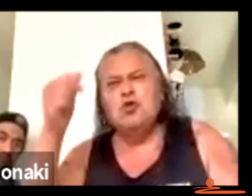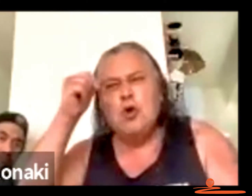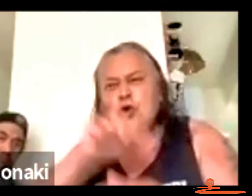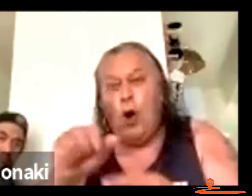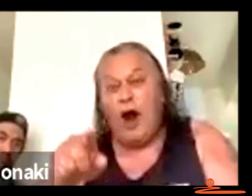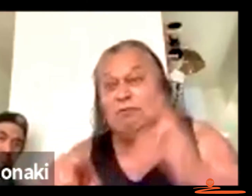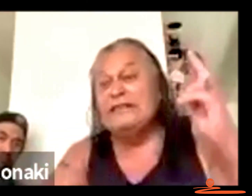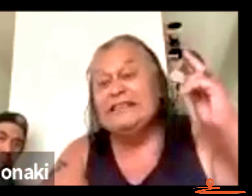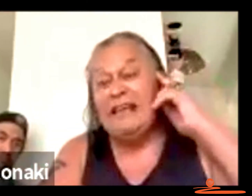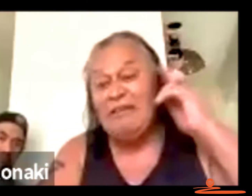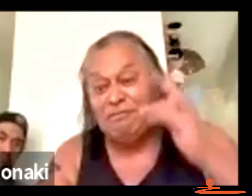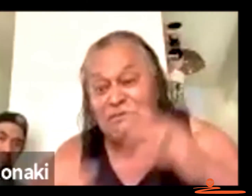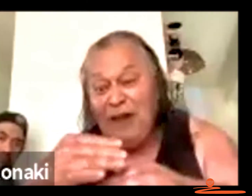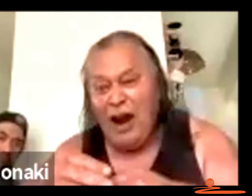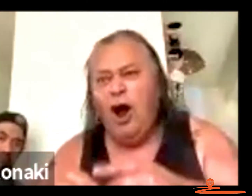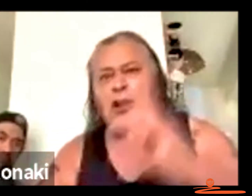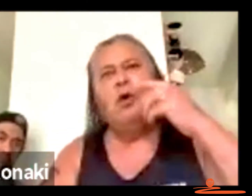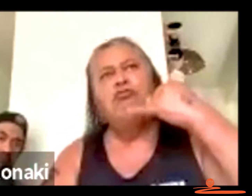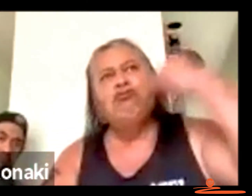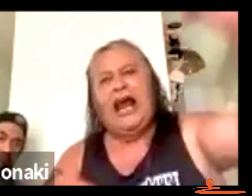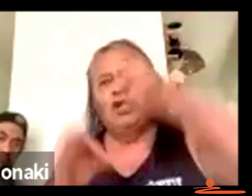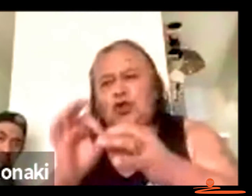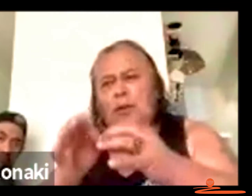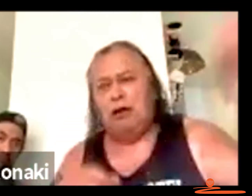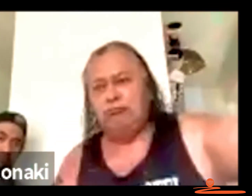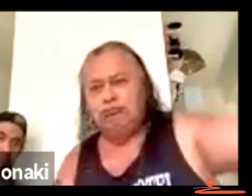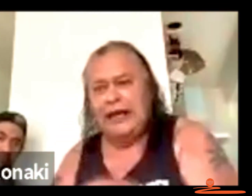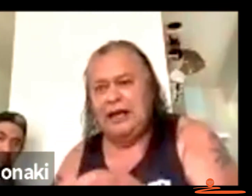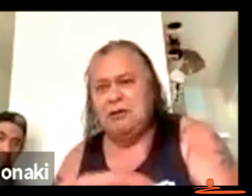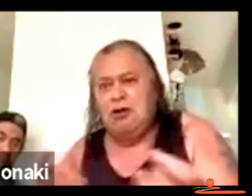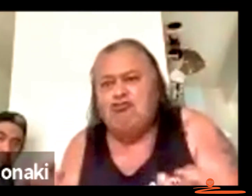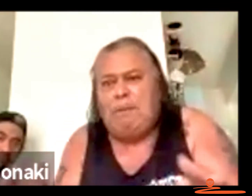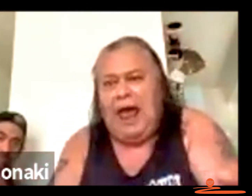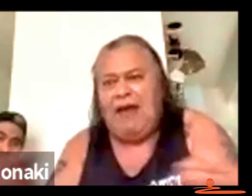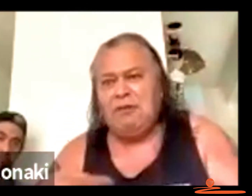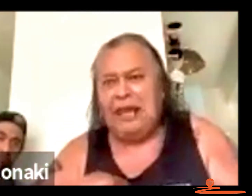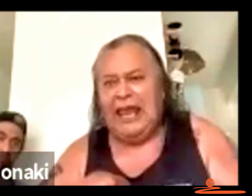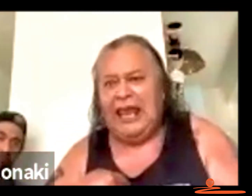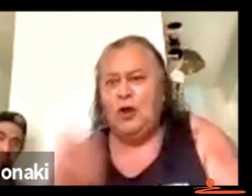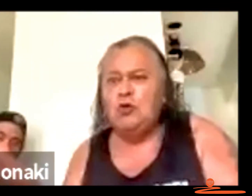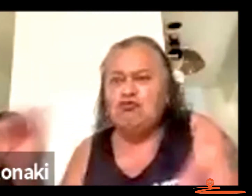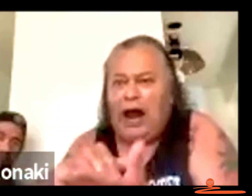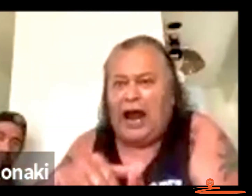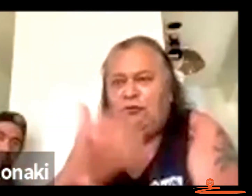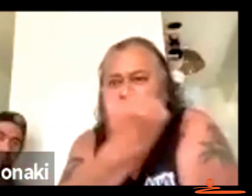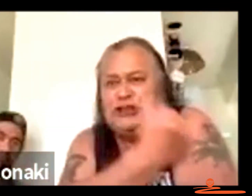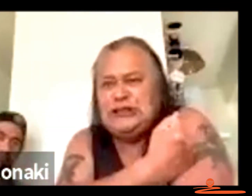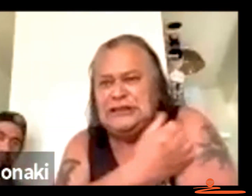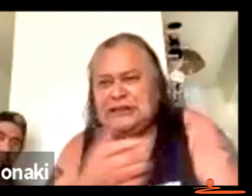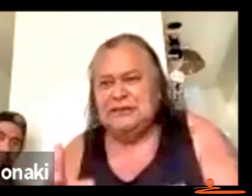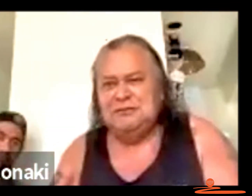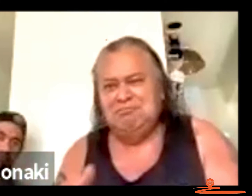us. If we don't have an interpreter, they should know, we indicate we're deaf, or they should